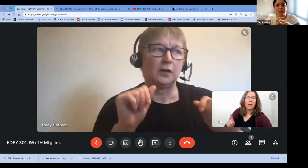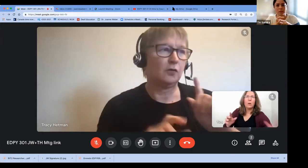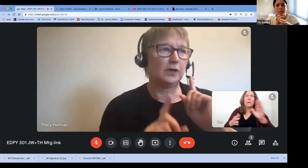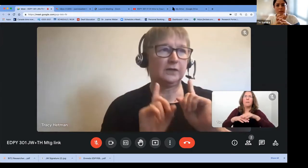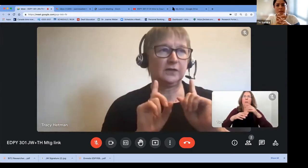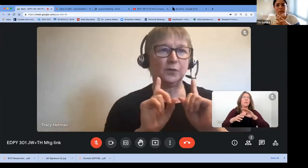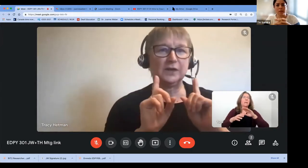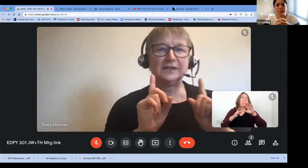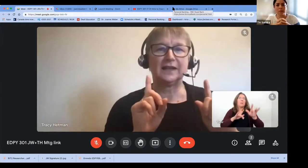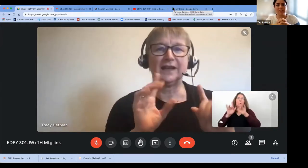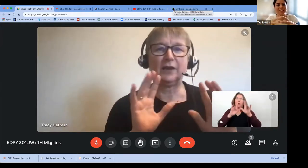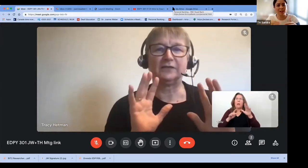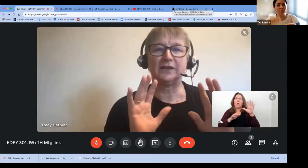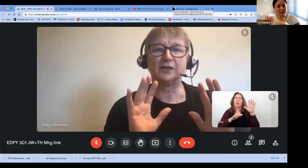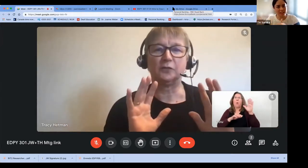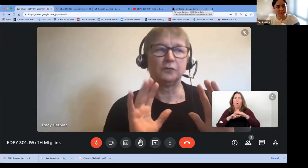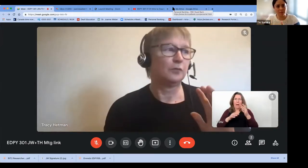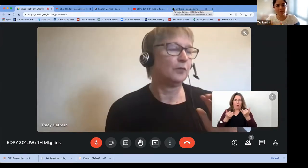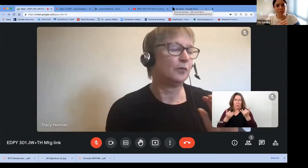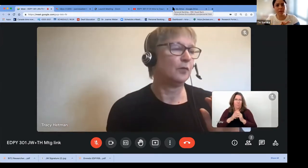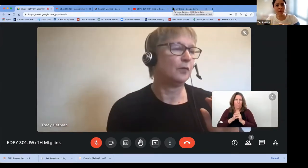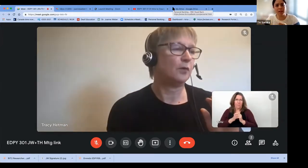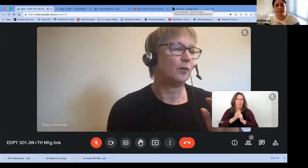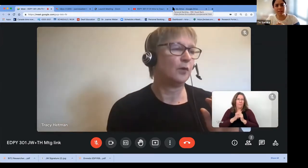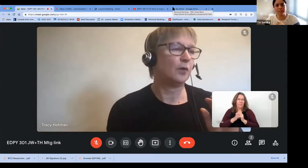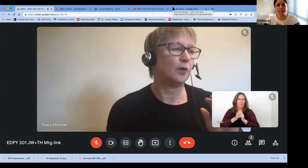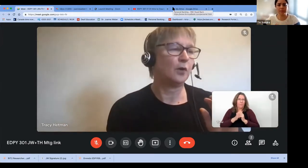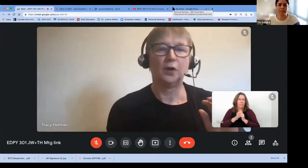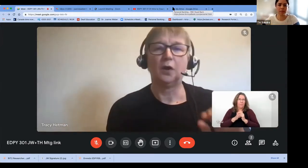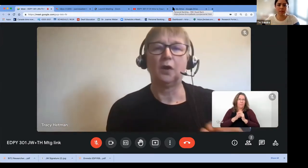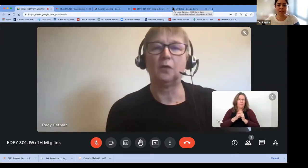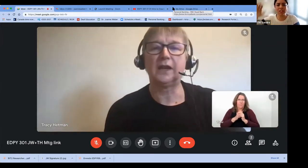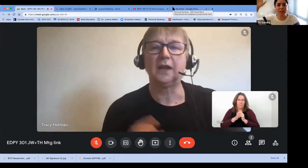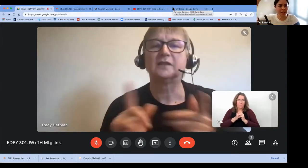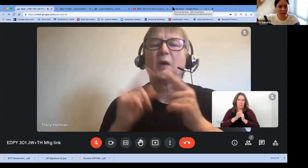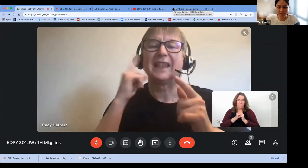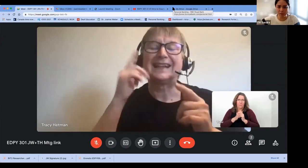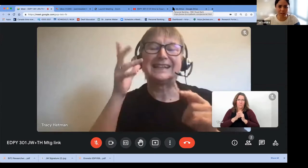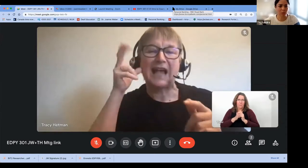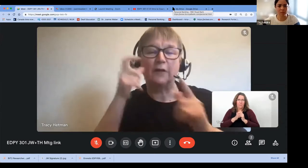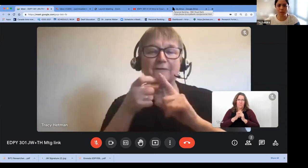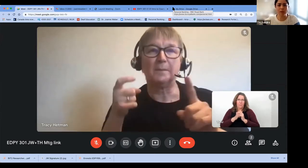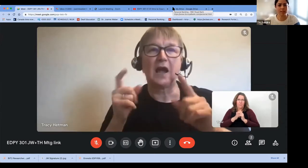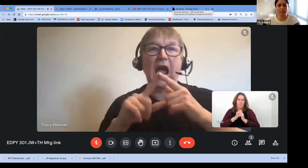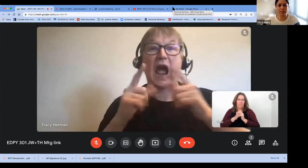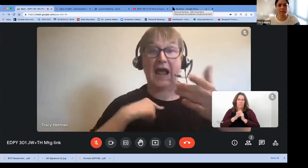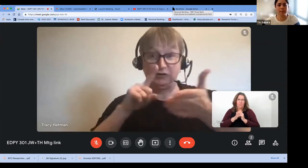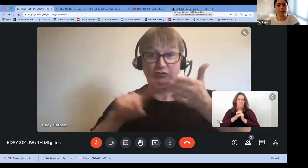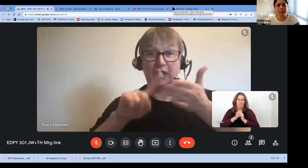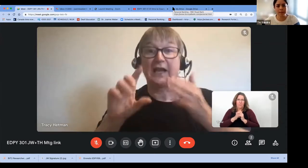Okay, I'm gonna get Because the sound, I think it's coming from her end. Because I checked and everyone else was